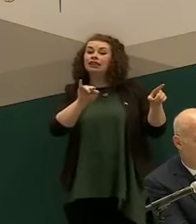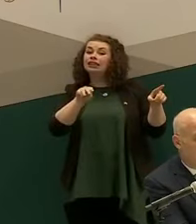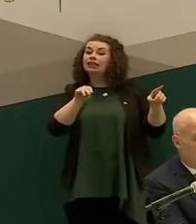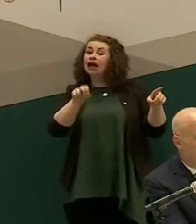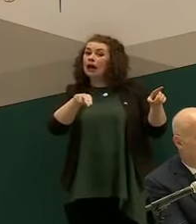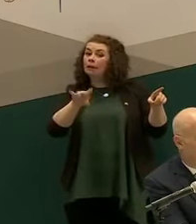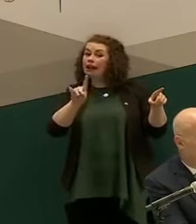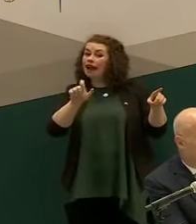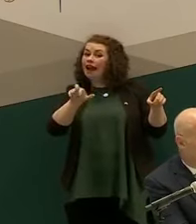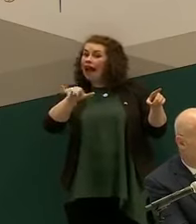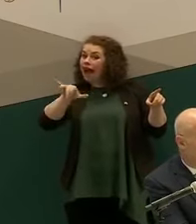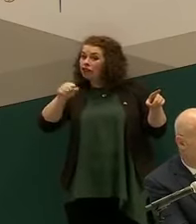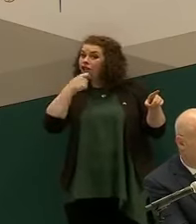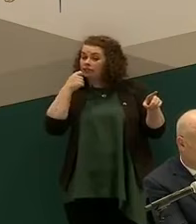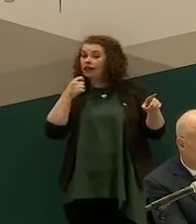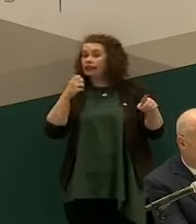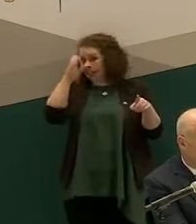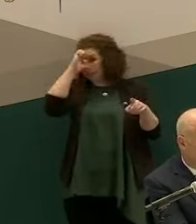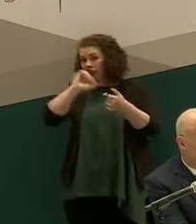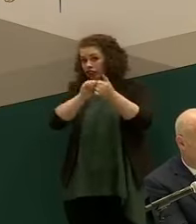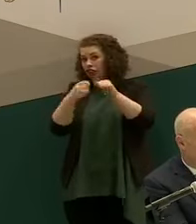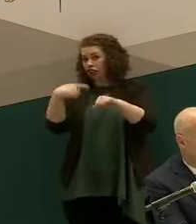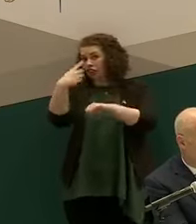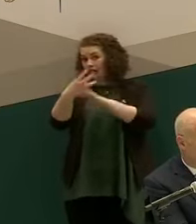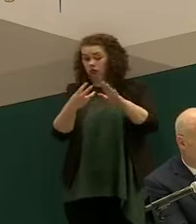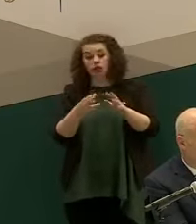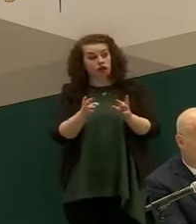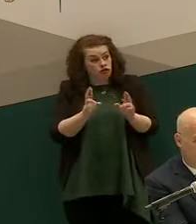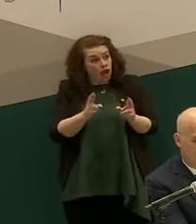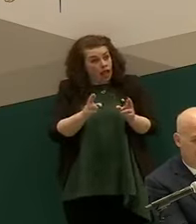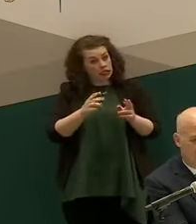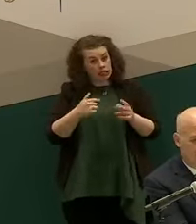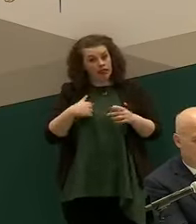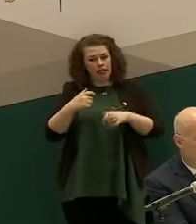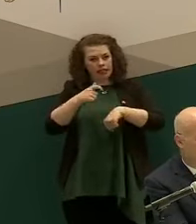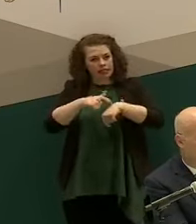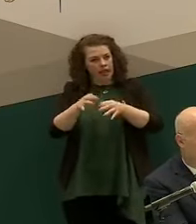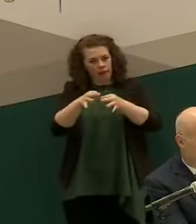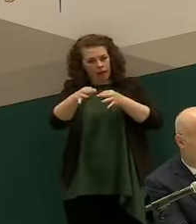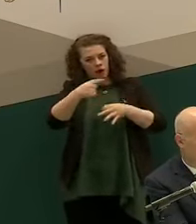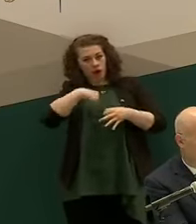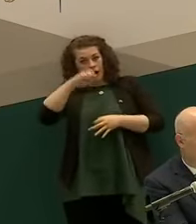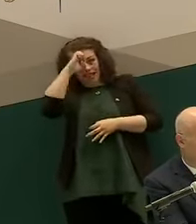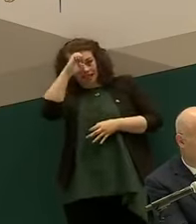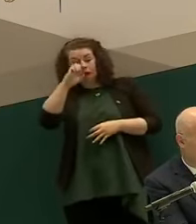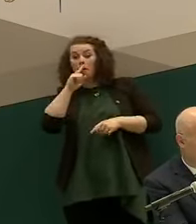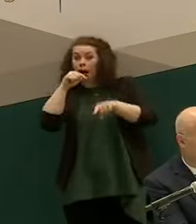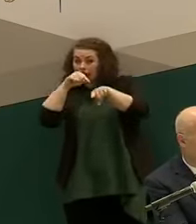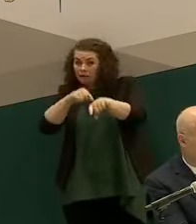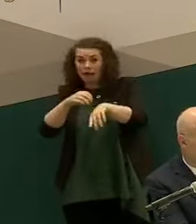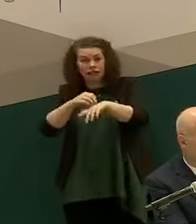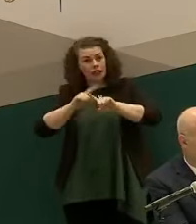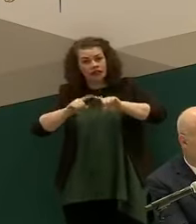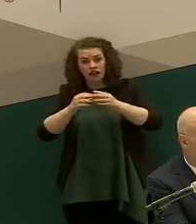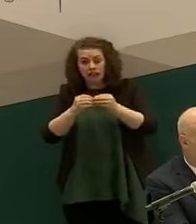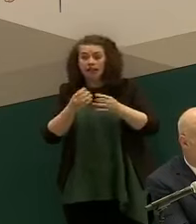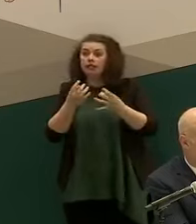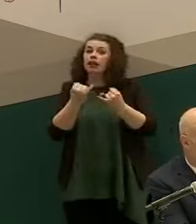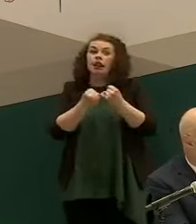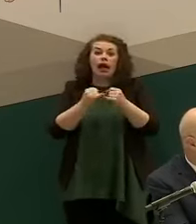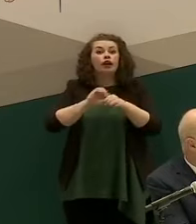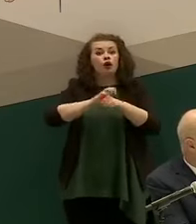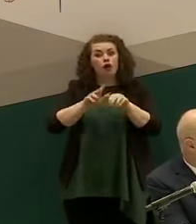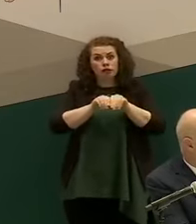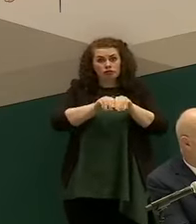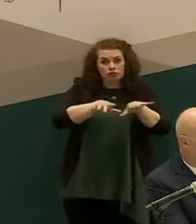well. Yeah, so those would be the appropriate timelines, but obviously it will depend on, first of all, the disease and all the characteristics we've talked